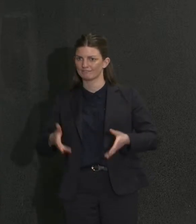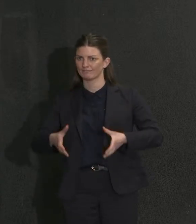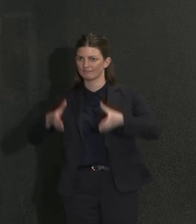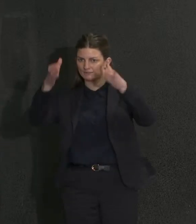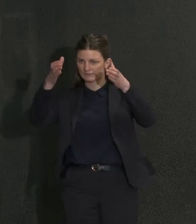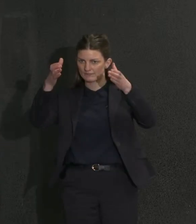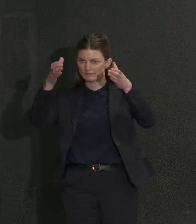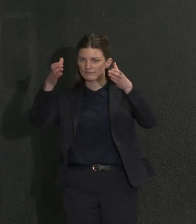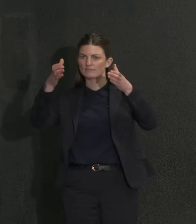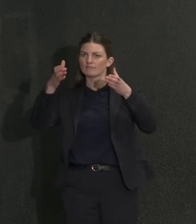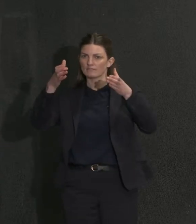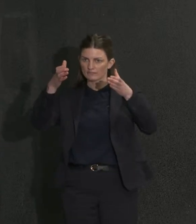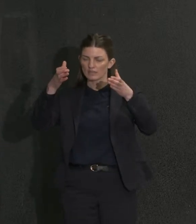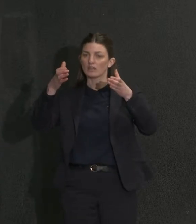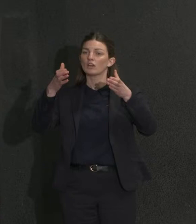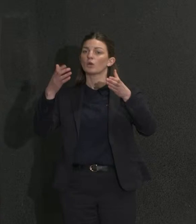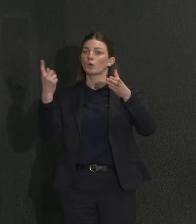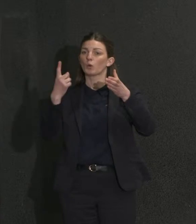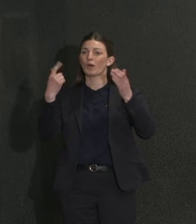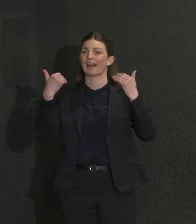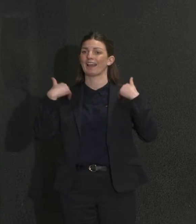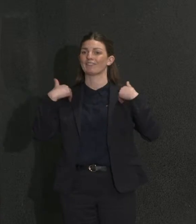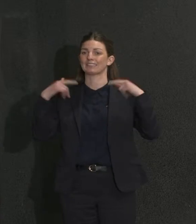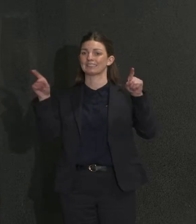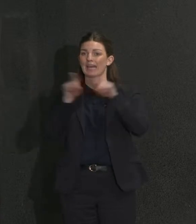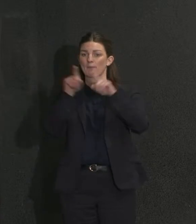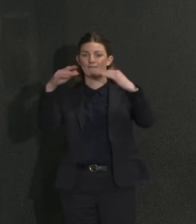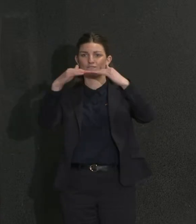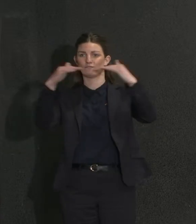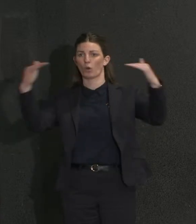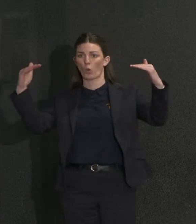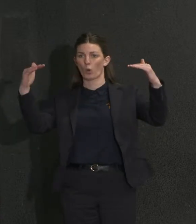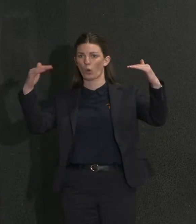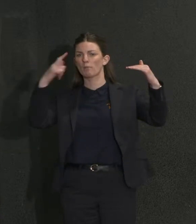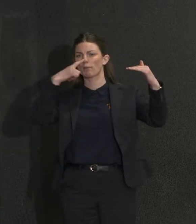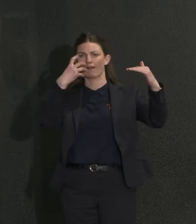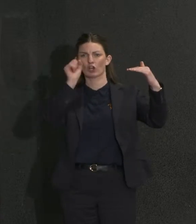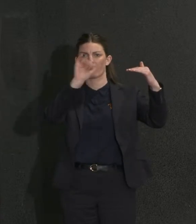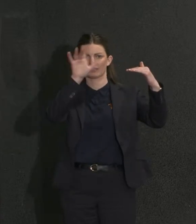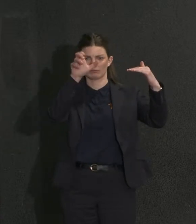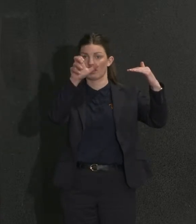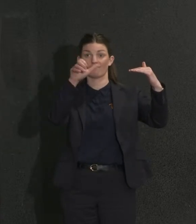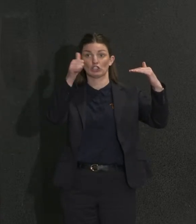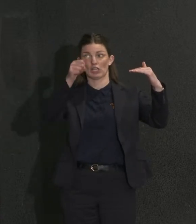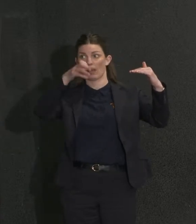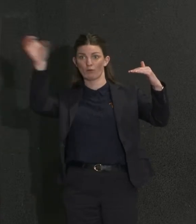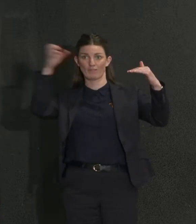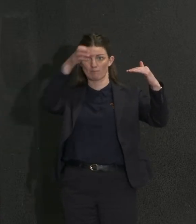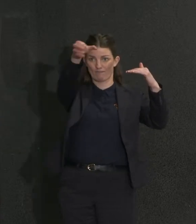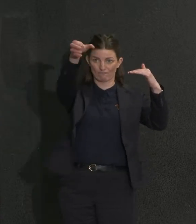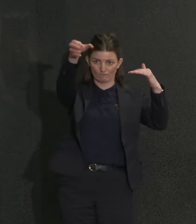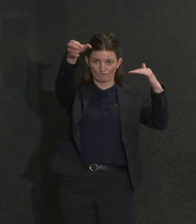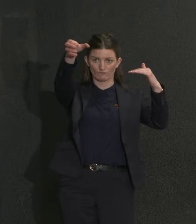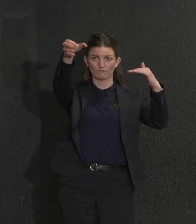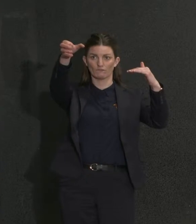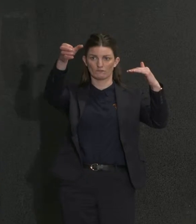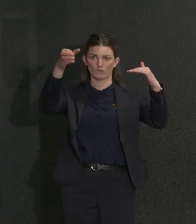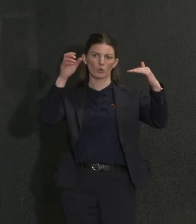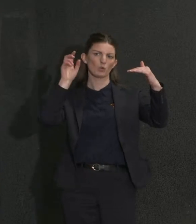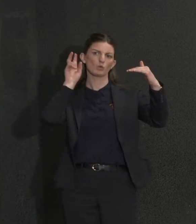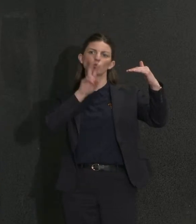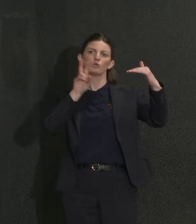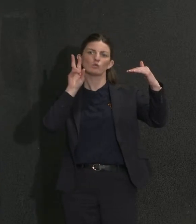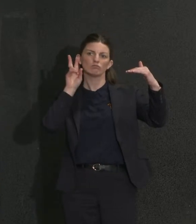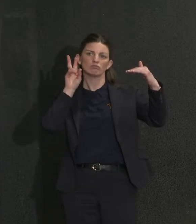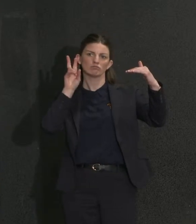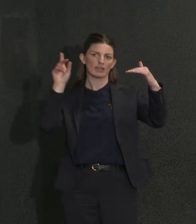neighbouring residents who live on the same floor as the positive cases who have left the building. The positive cases left the building over the last 2 days